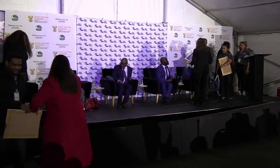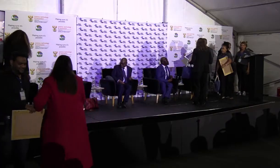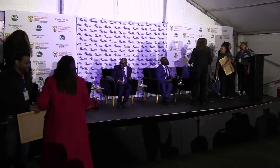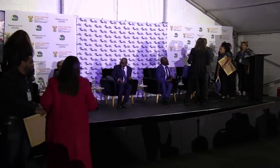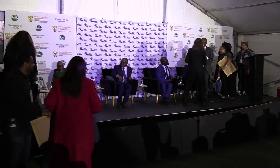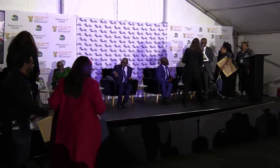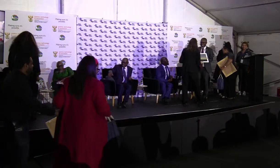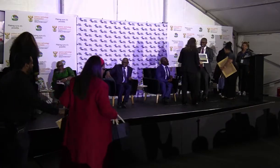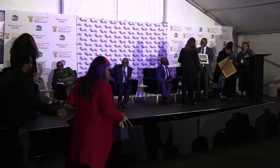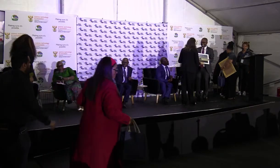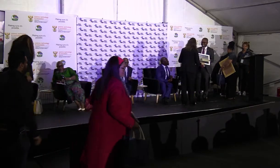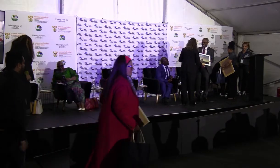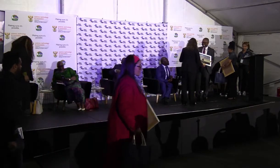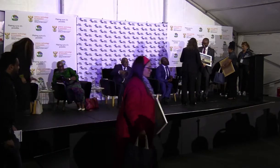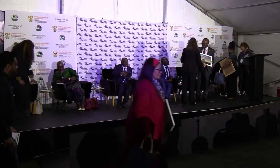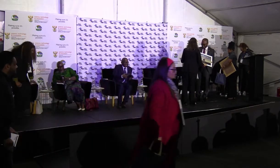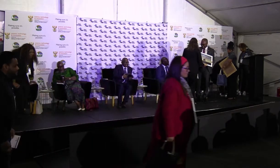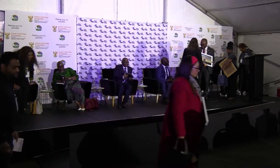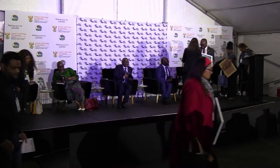it's so fun.